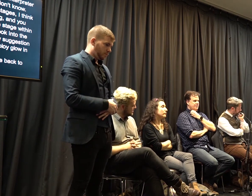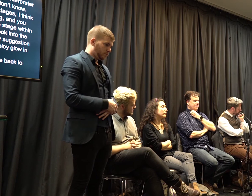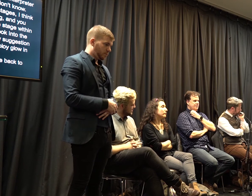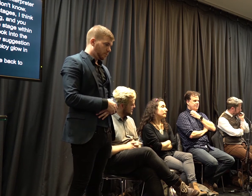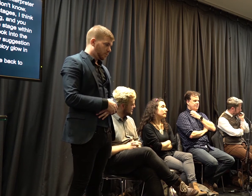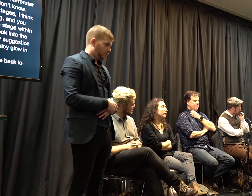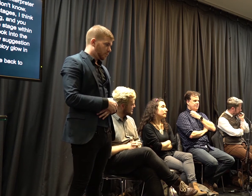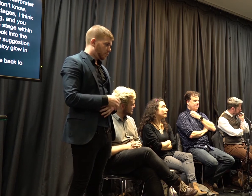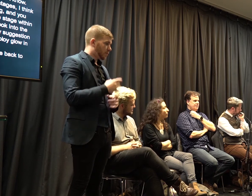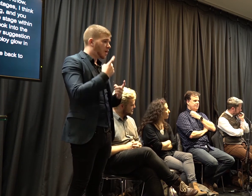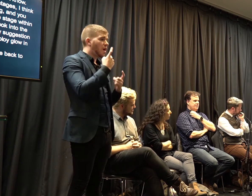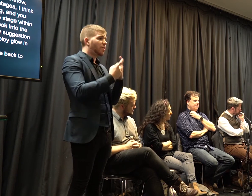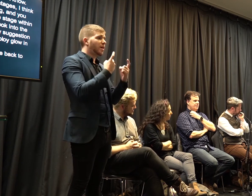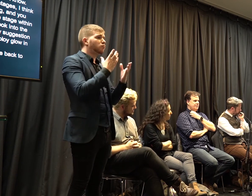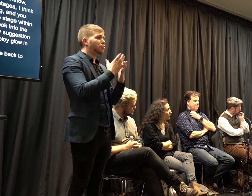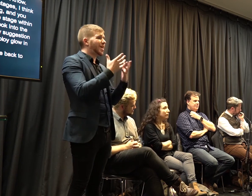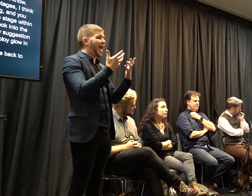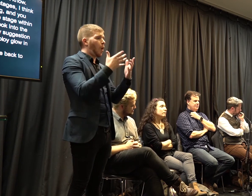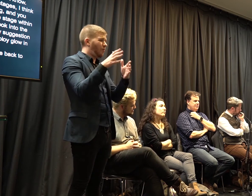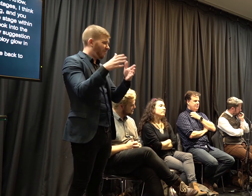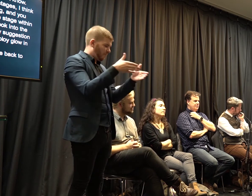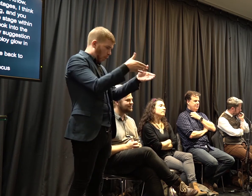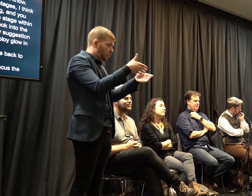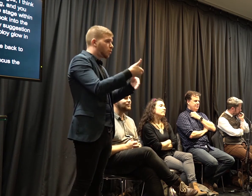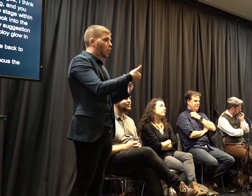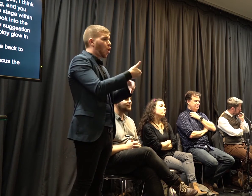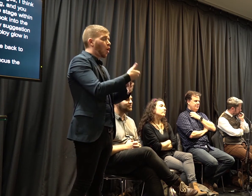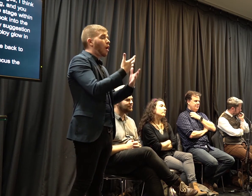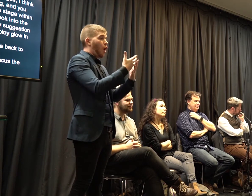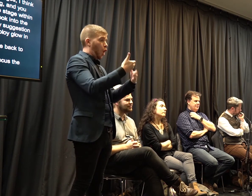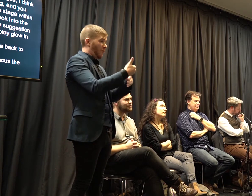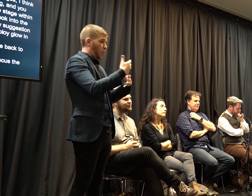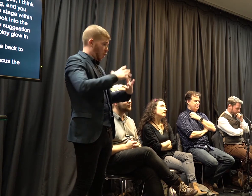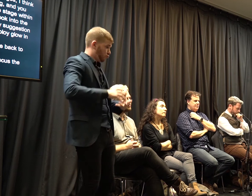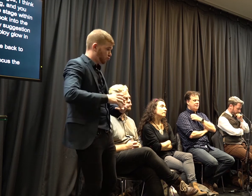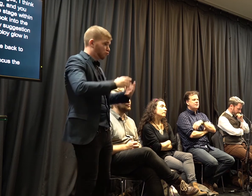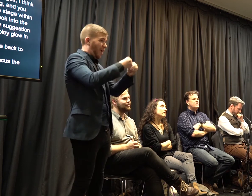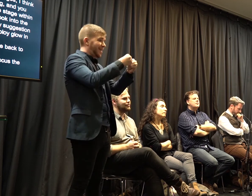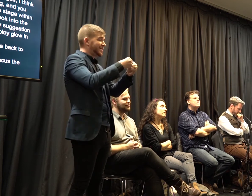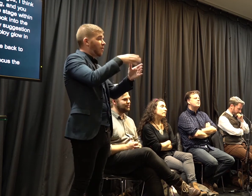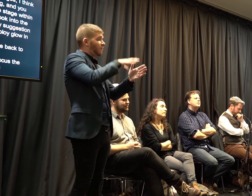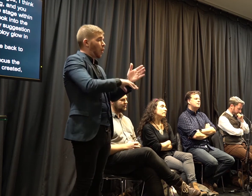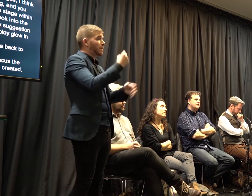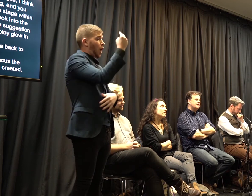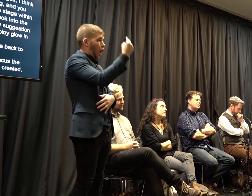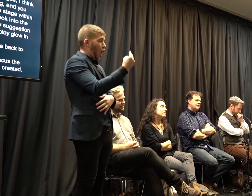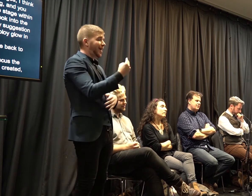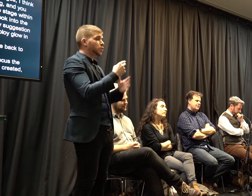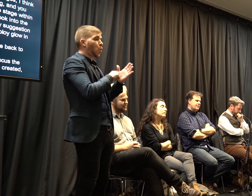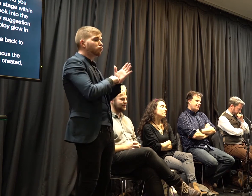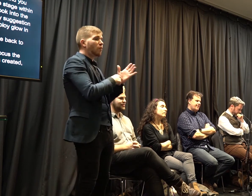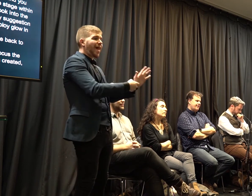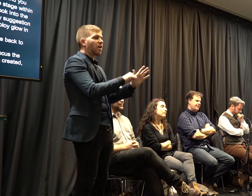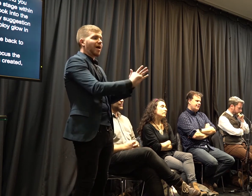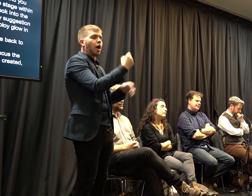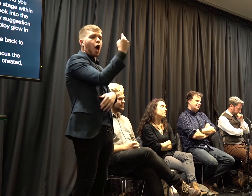I think it's how you focus the work, and I think there's lots of work that's created by artists to reflect their